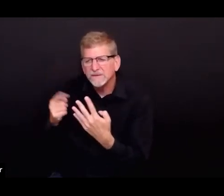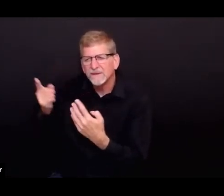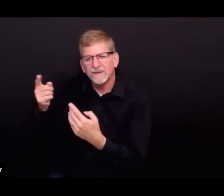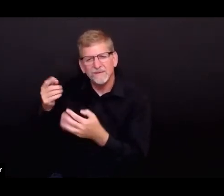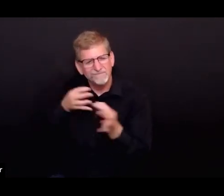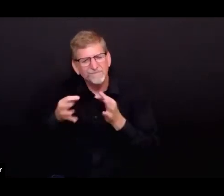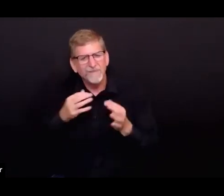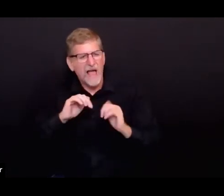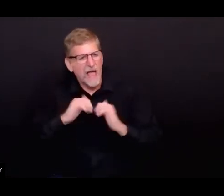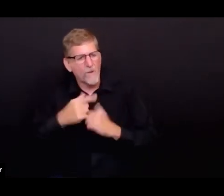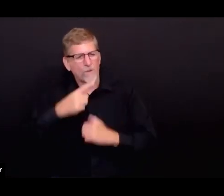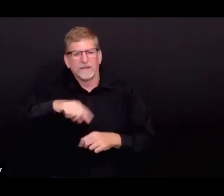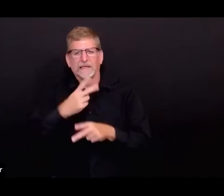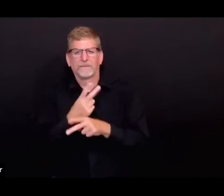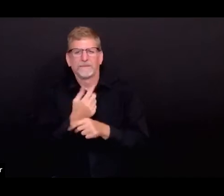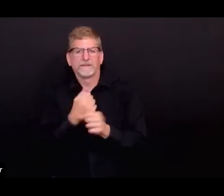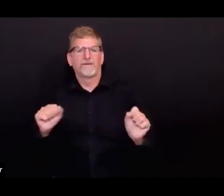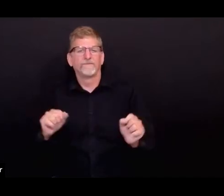anything else on that?